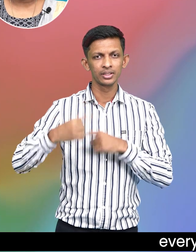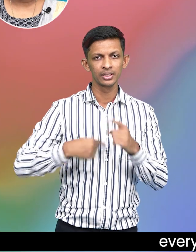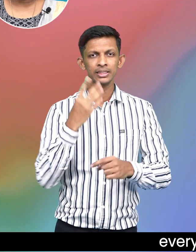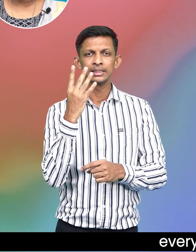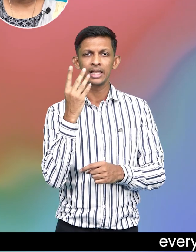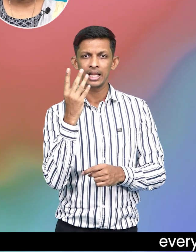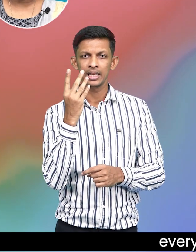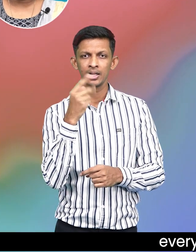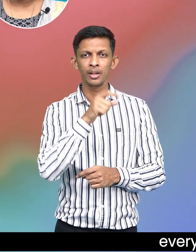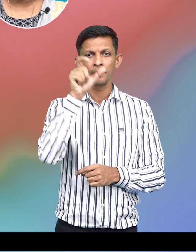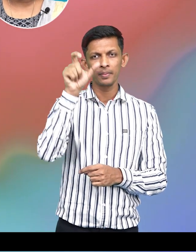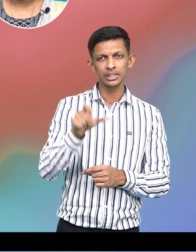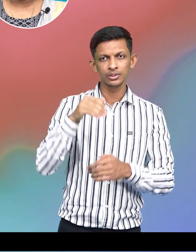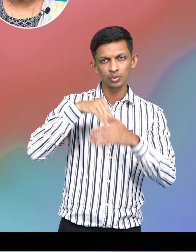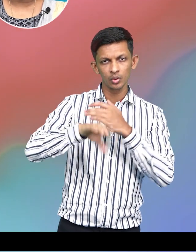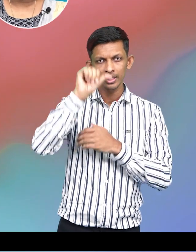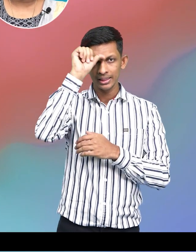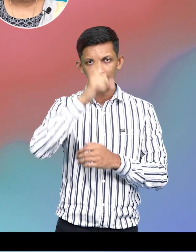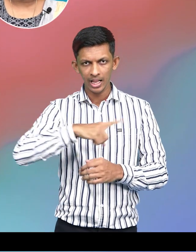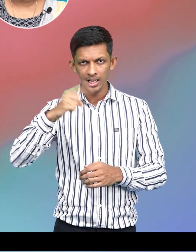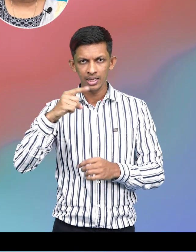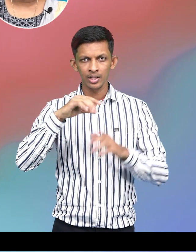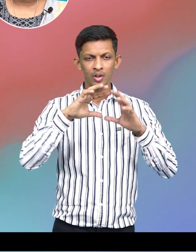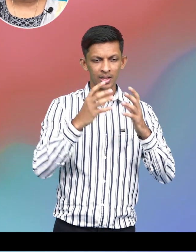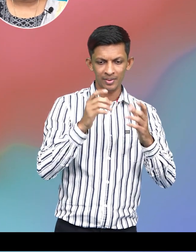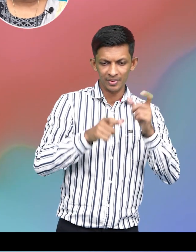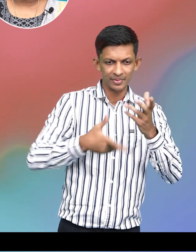every fourth person in India is a migrant.